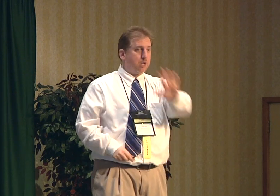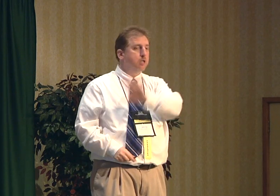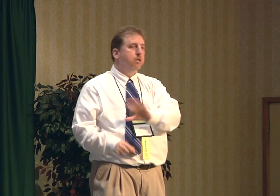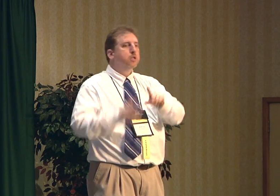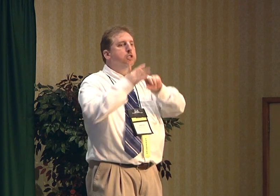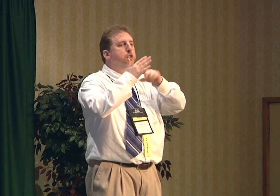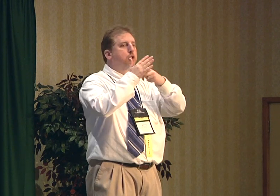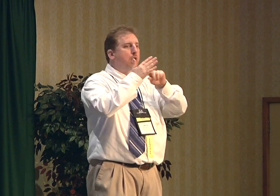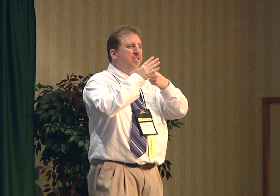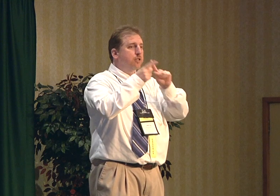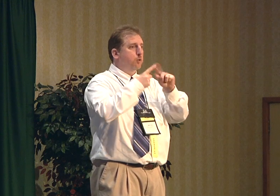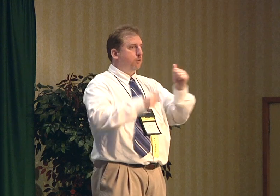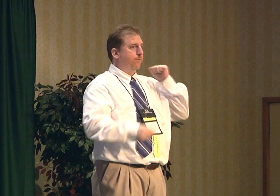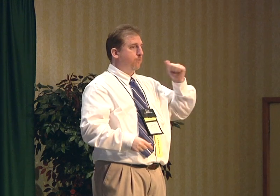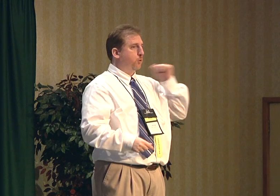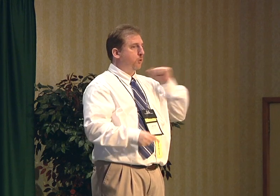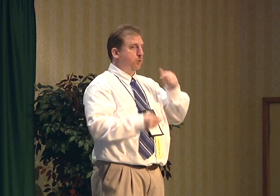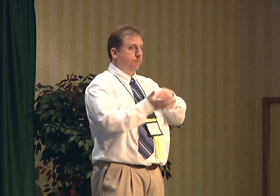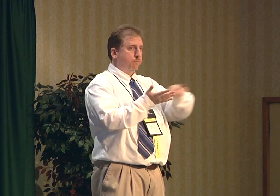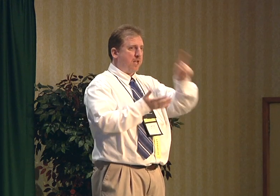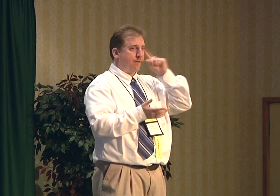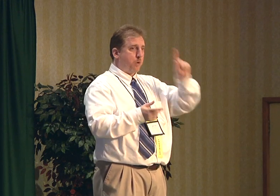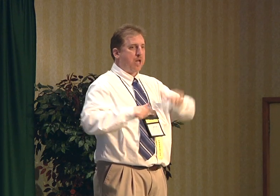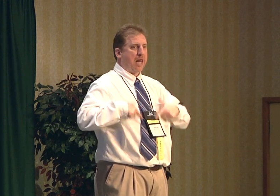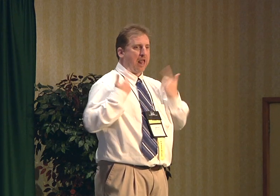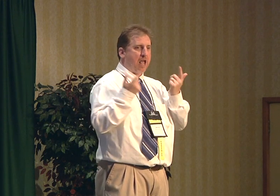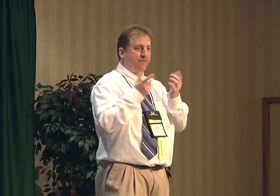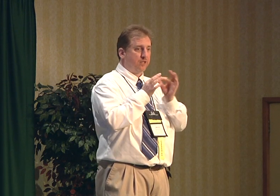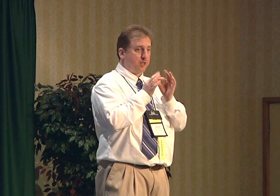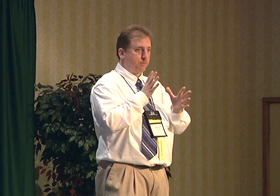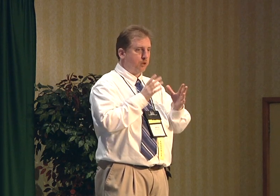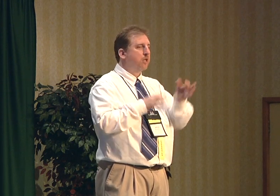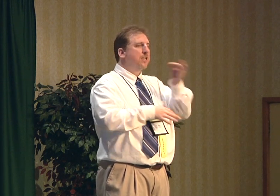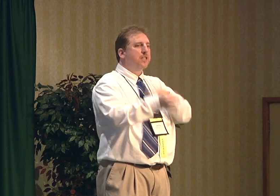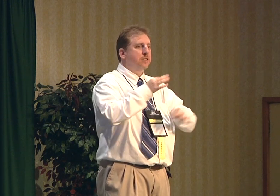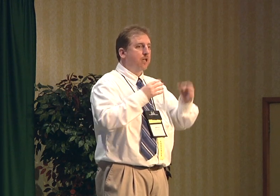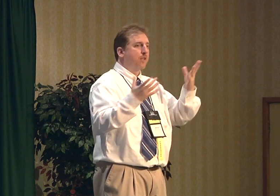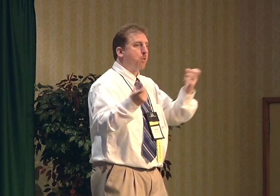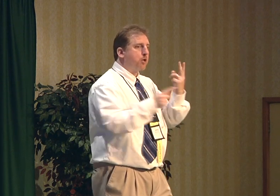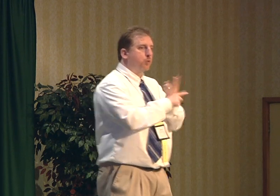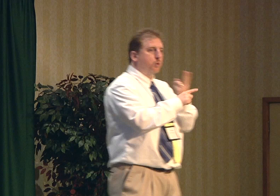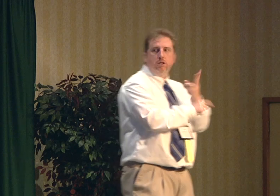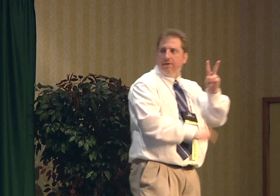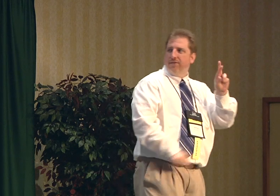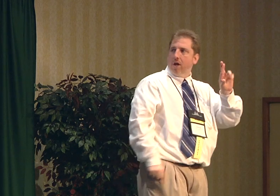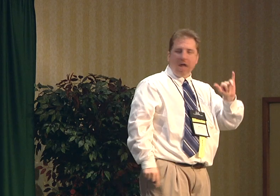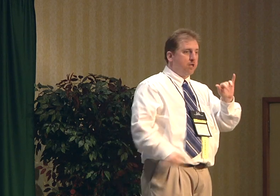southeast Missouri, in that area, are starting to refuse to pay for on-site interpreters. Instead, they want